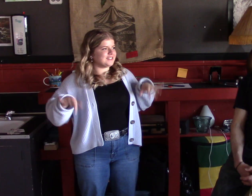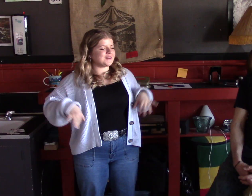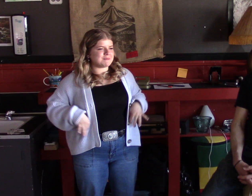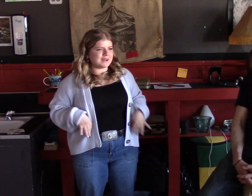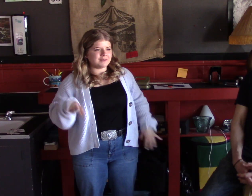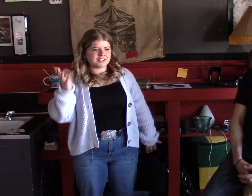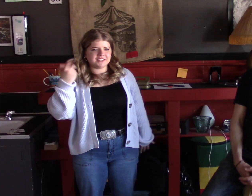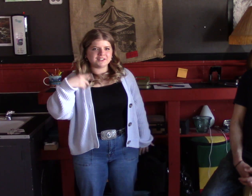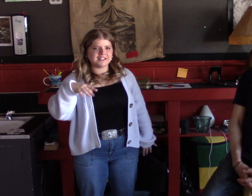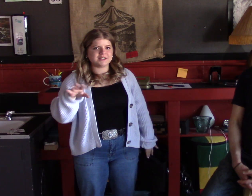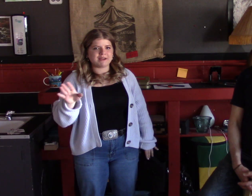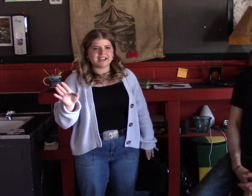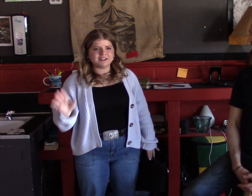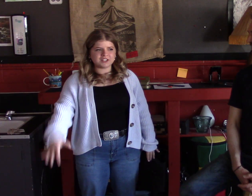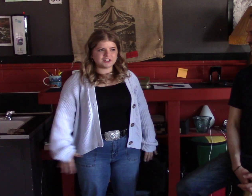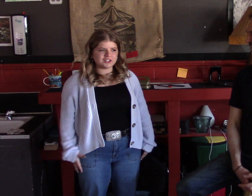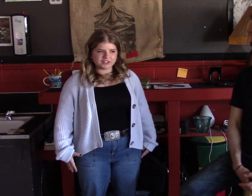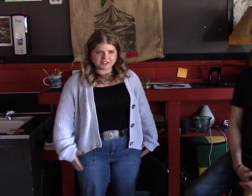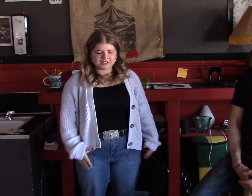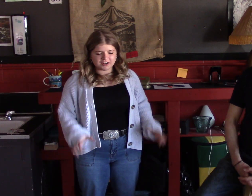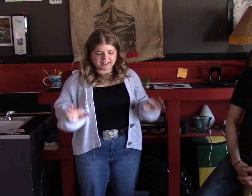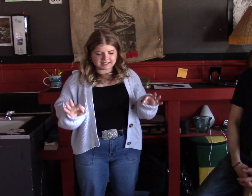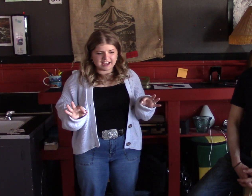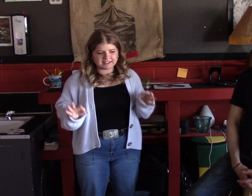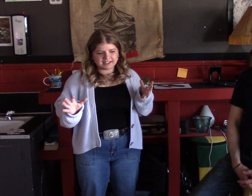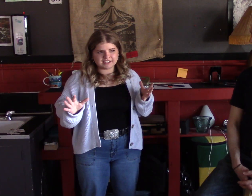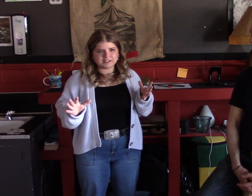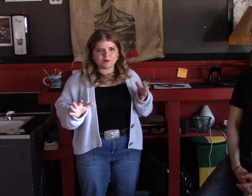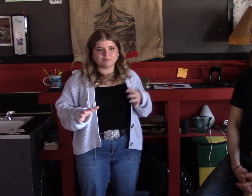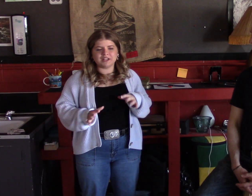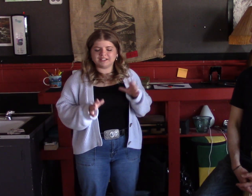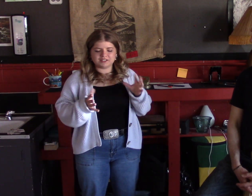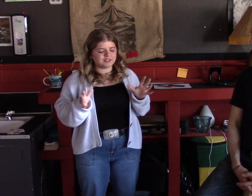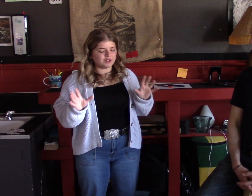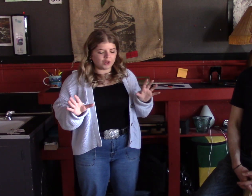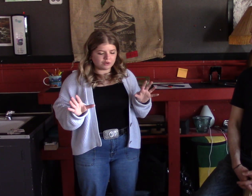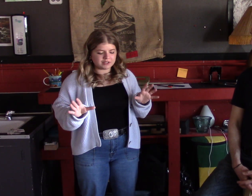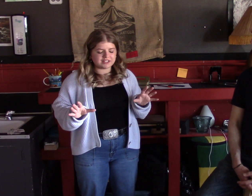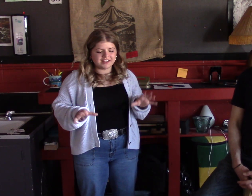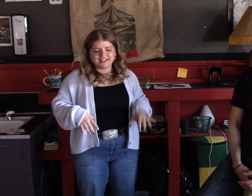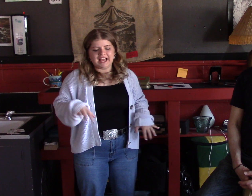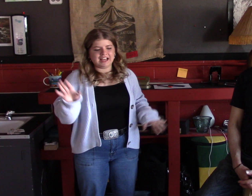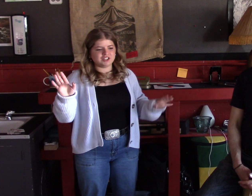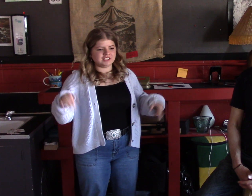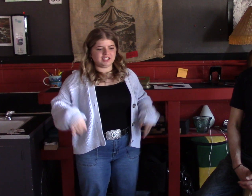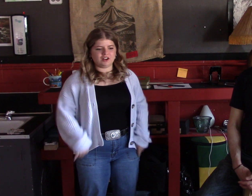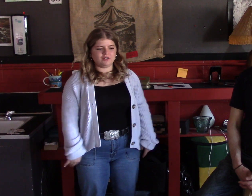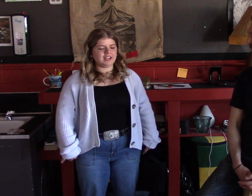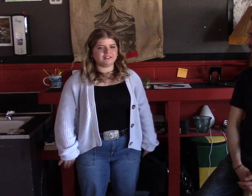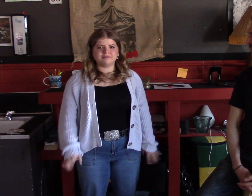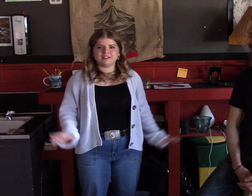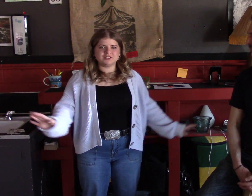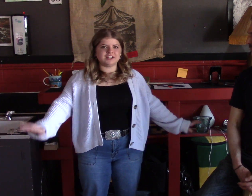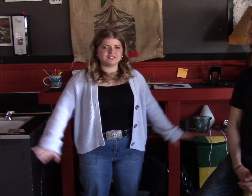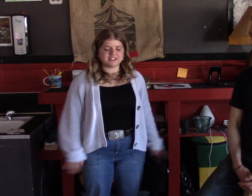to a point where she understands my hand gestures. It's not exact ASL, but it's close. And she's like, okay, she understands,